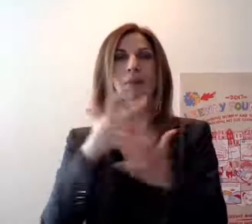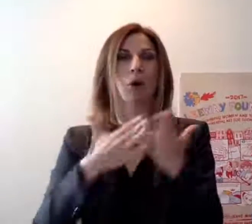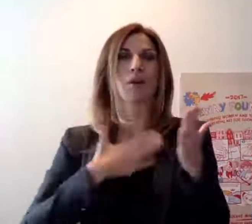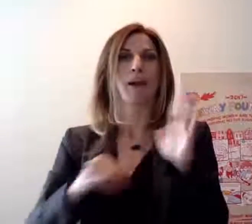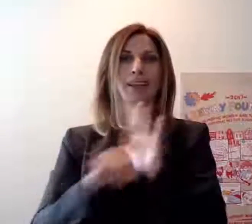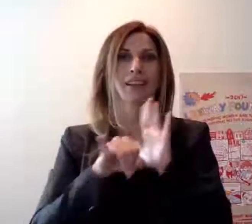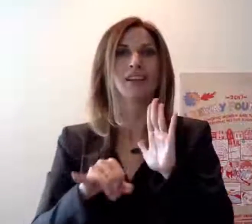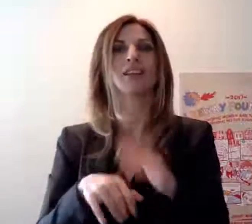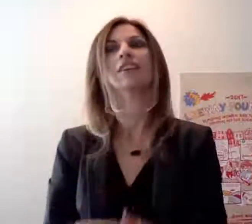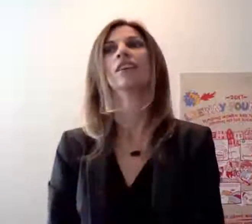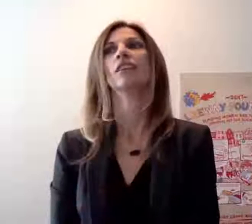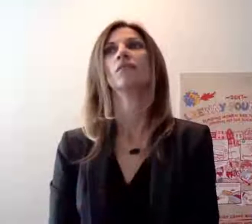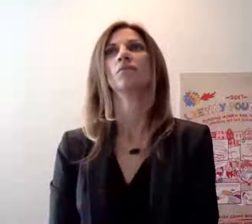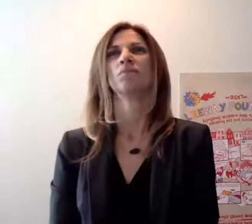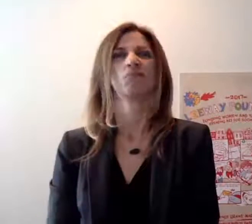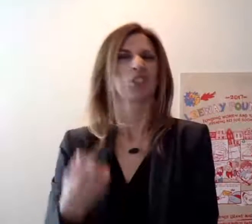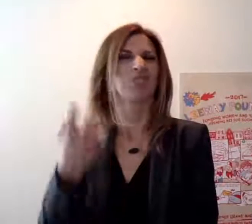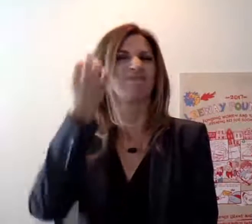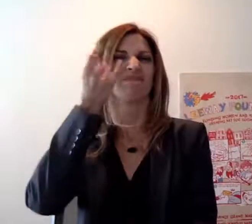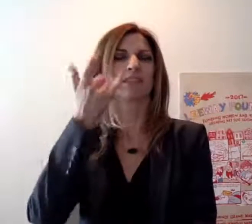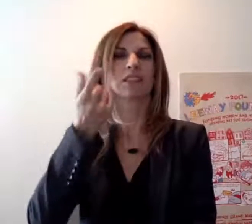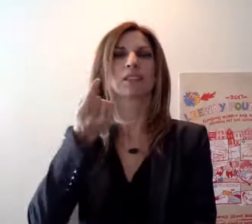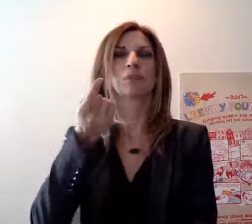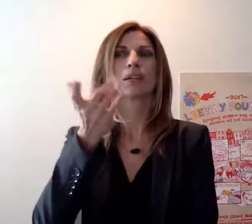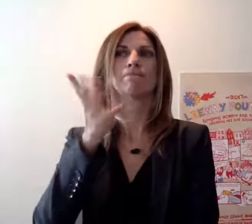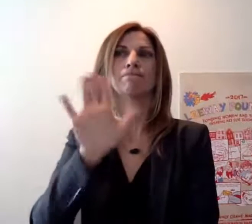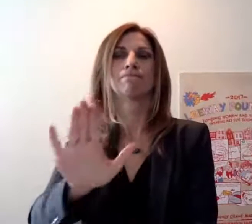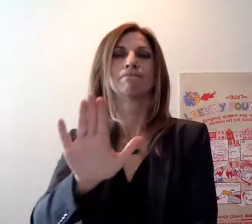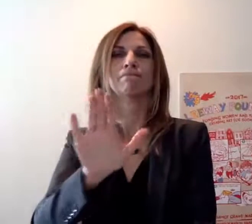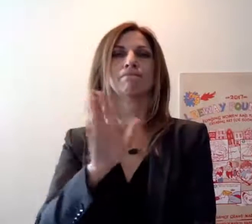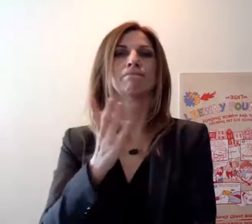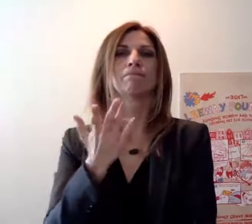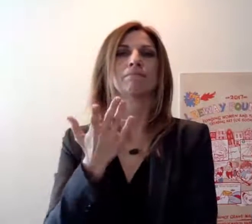identity. It's just thinking about the different